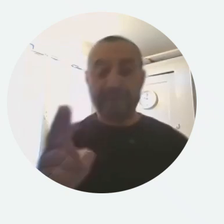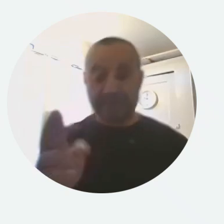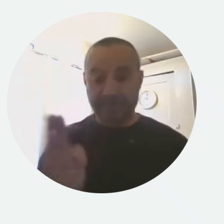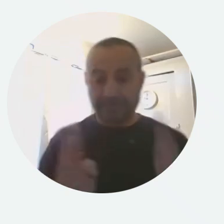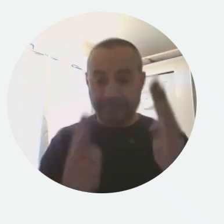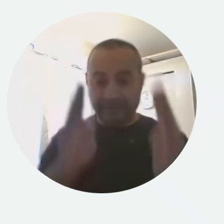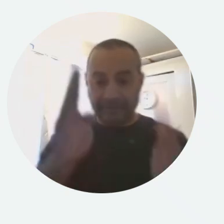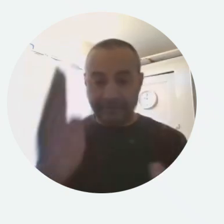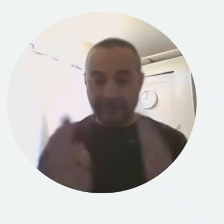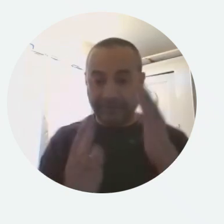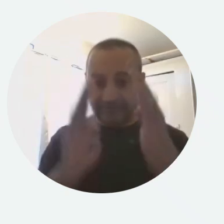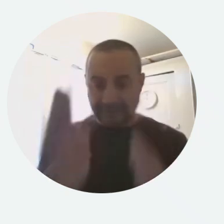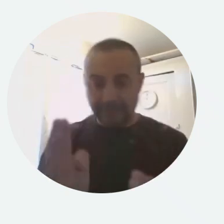speak as you sign